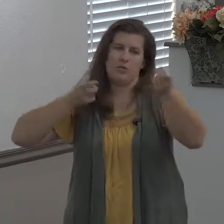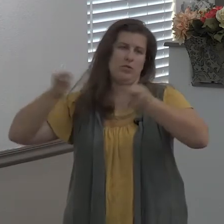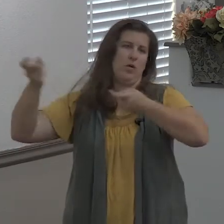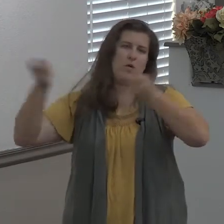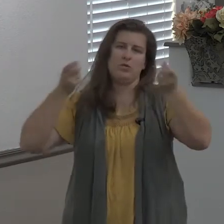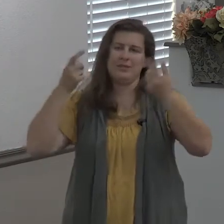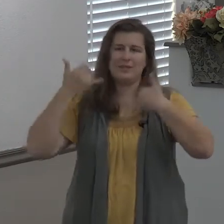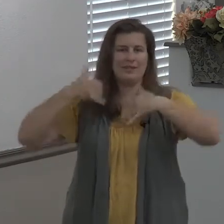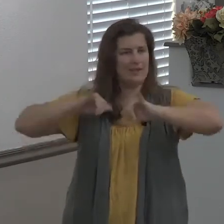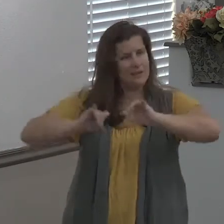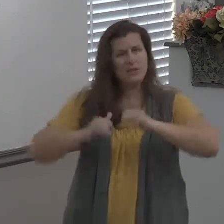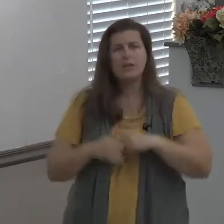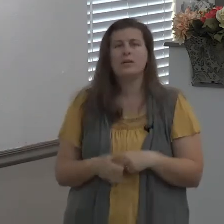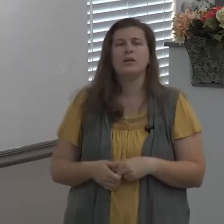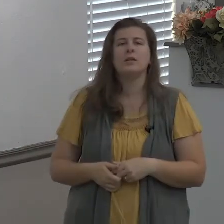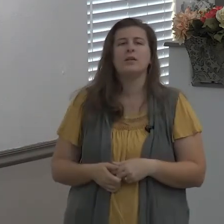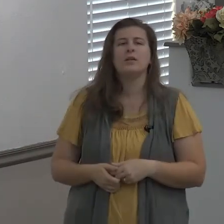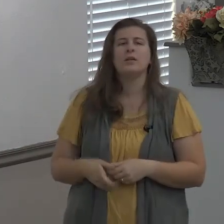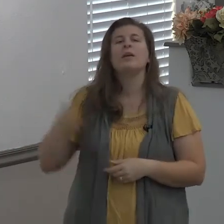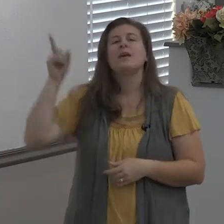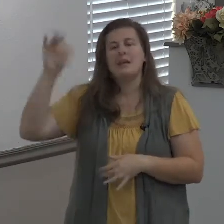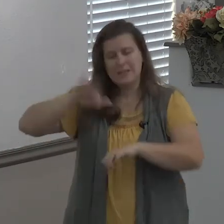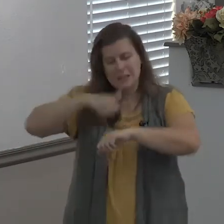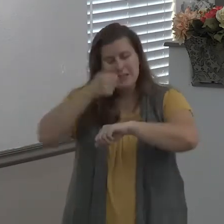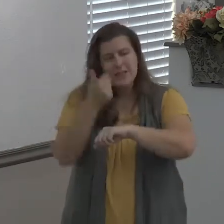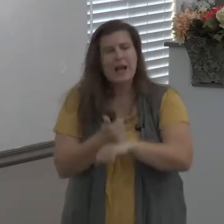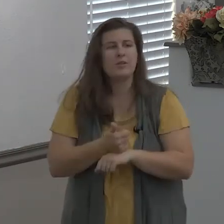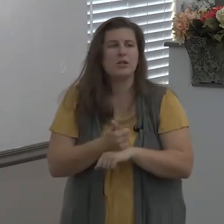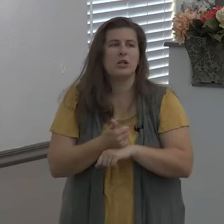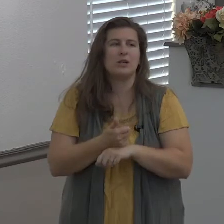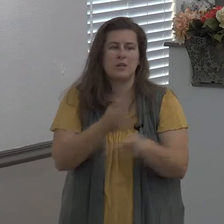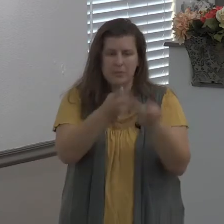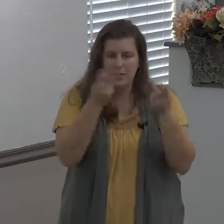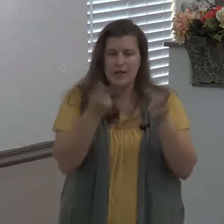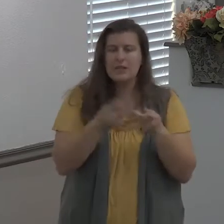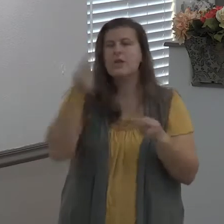nothing's surprised him. He's the one that's in control.